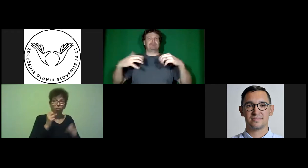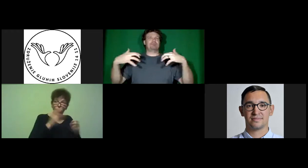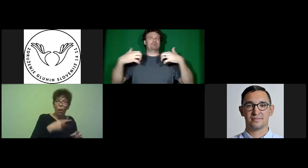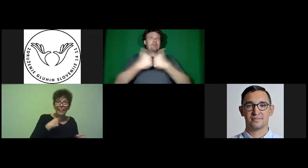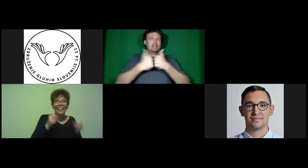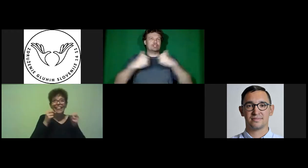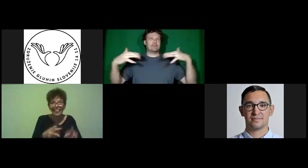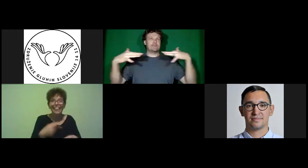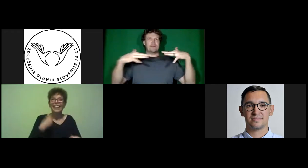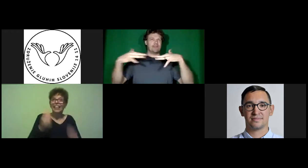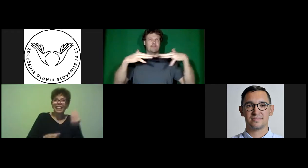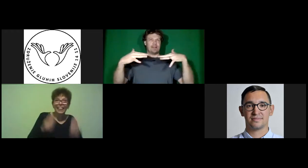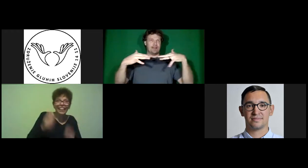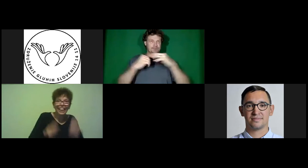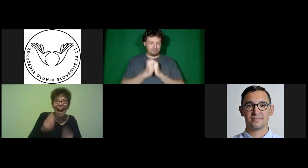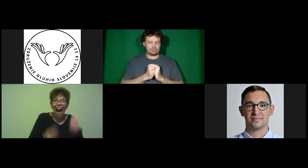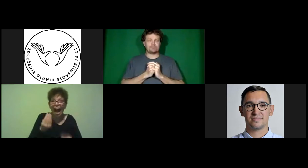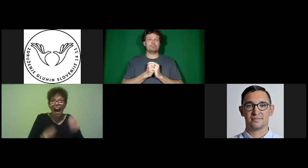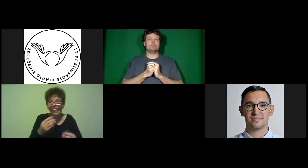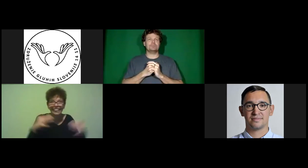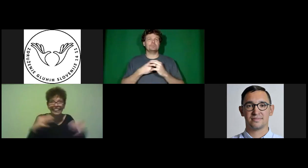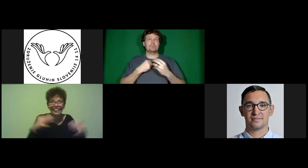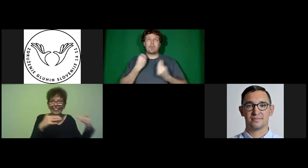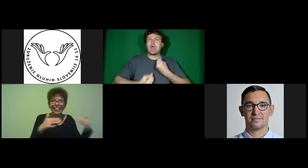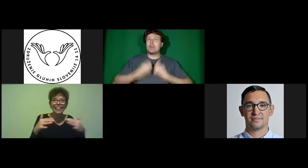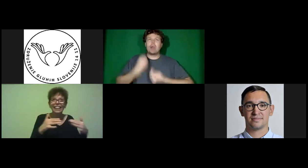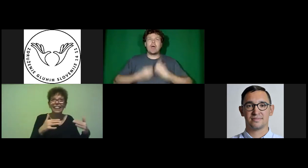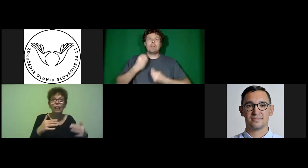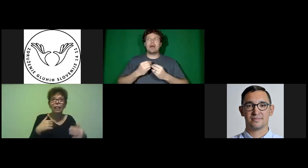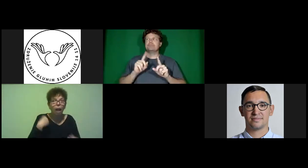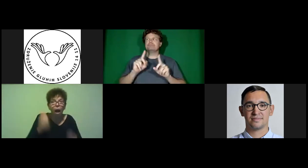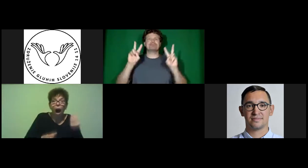he winked at me and said, okay, this is your chance.